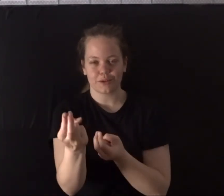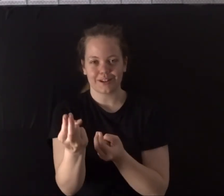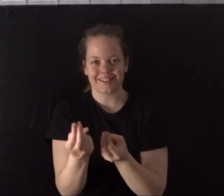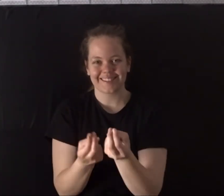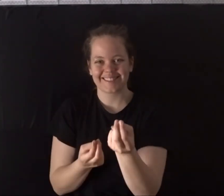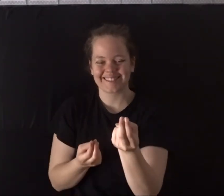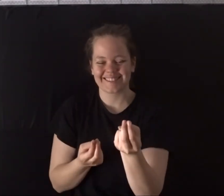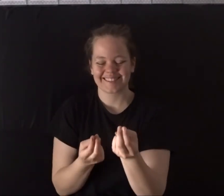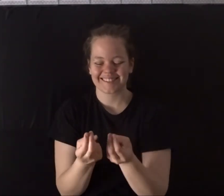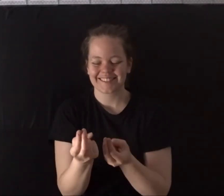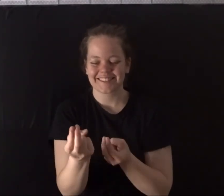Rollerblading.